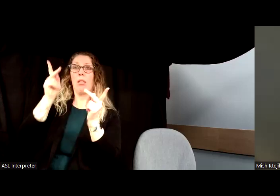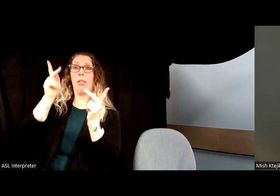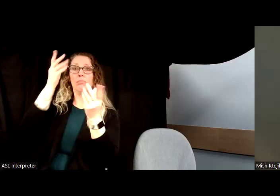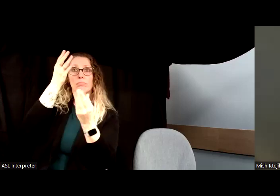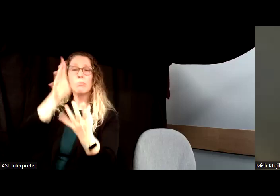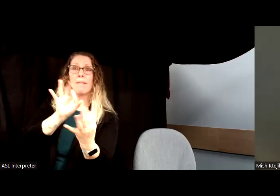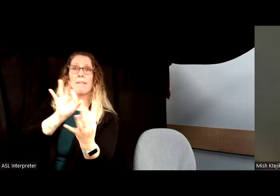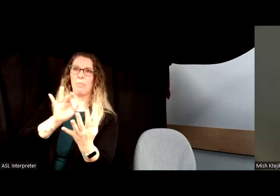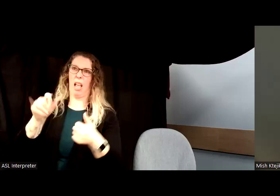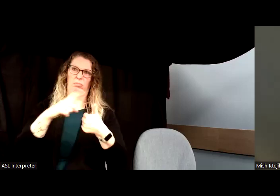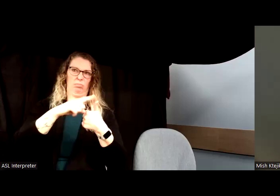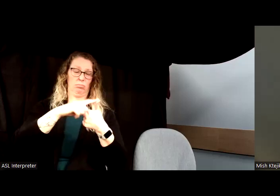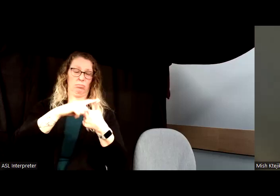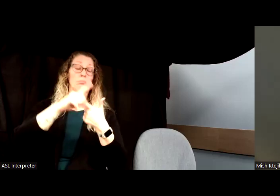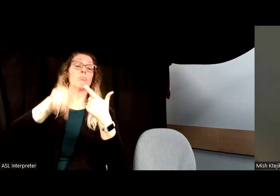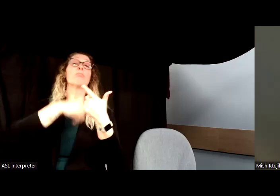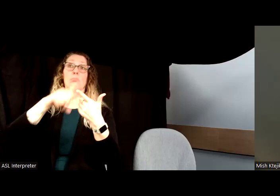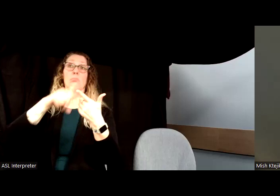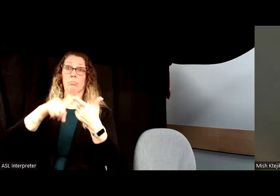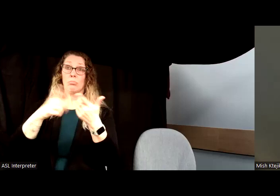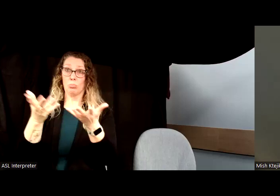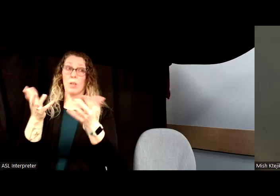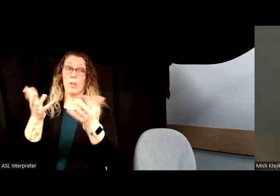the first option. The second option would be to